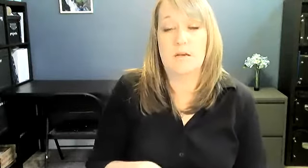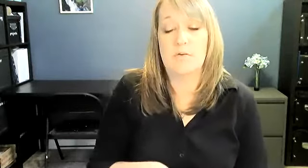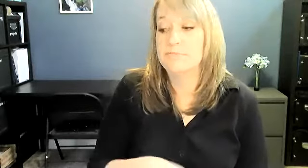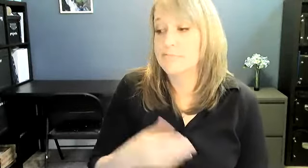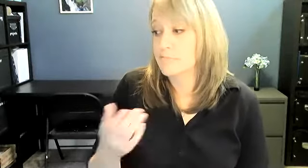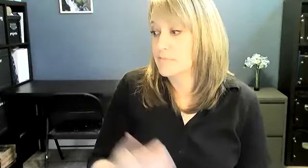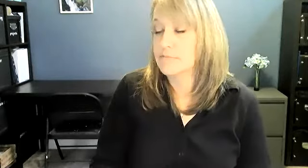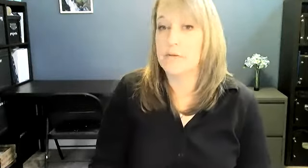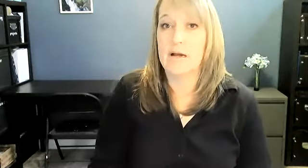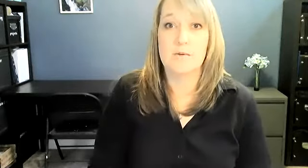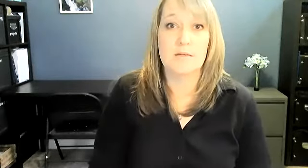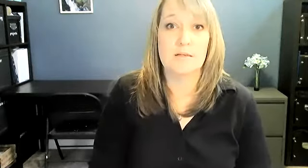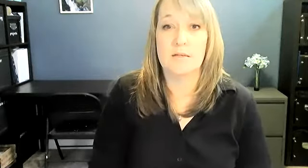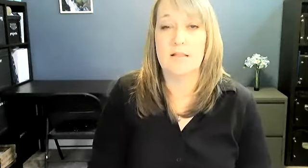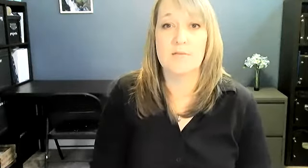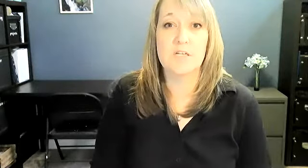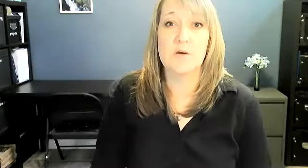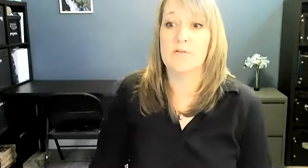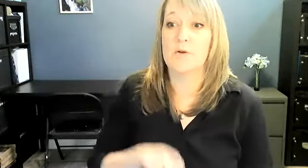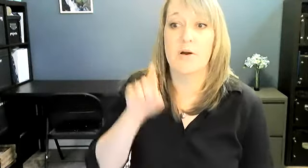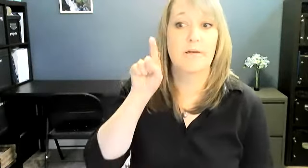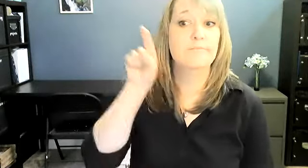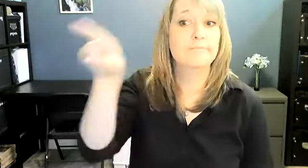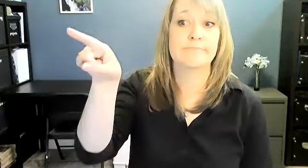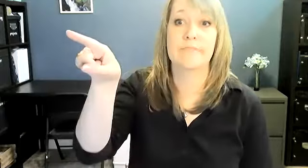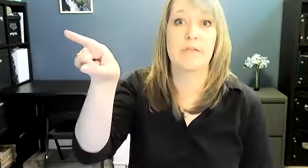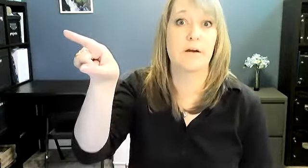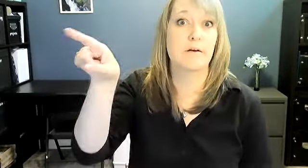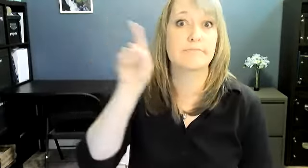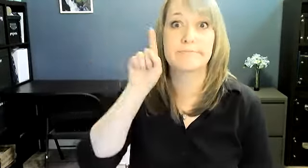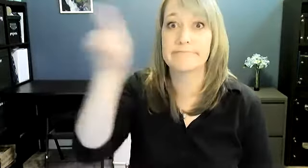know, I love to go to Florida. There.